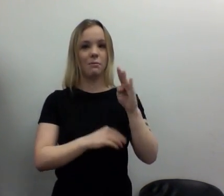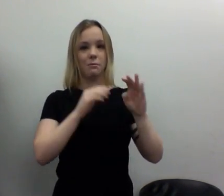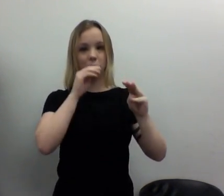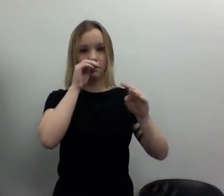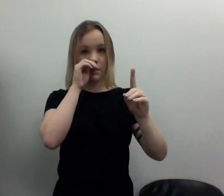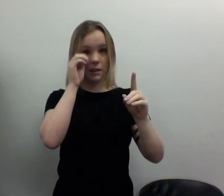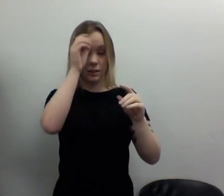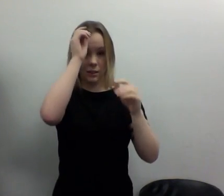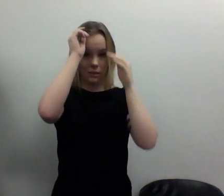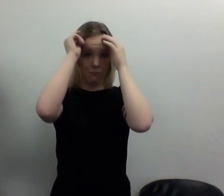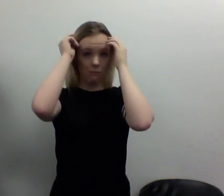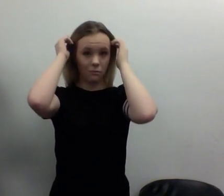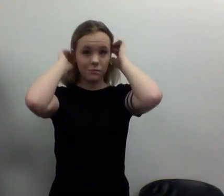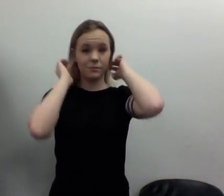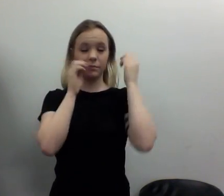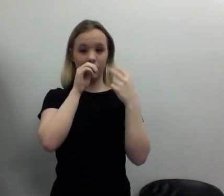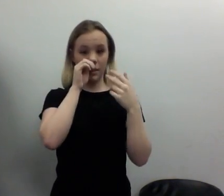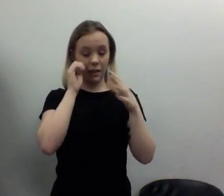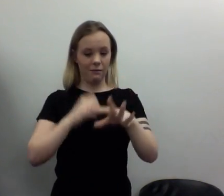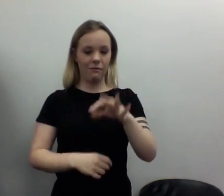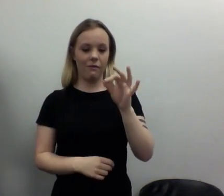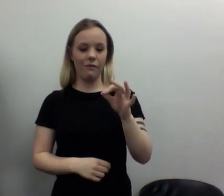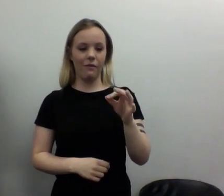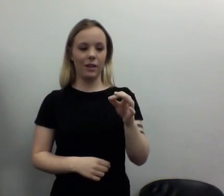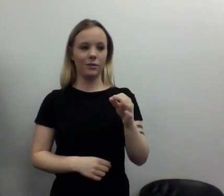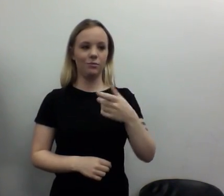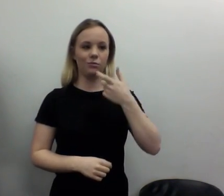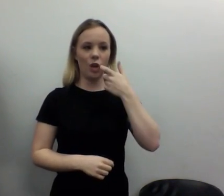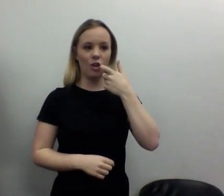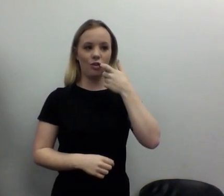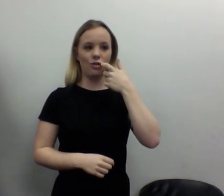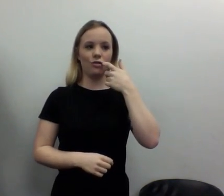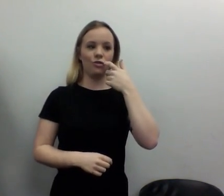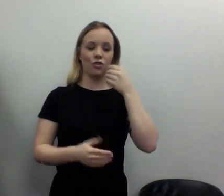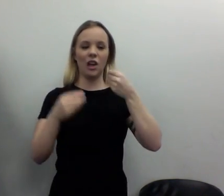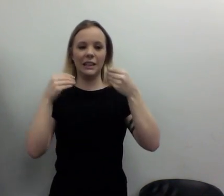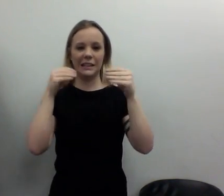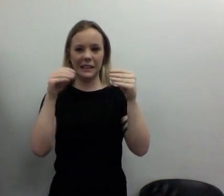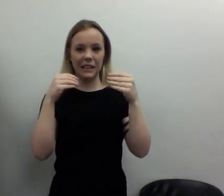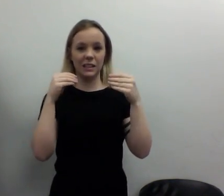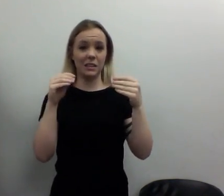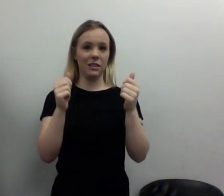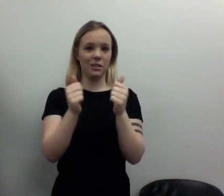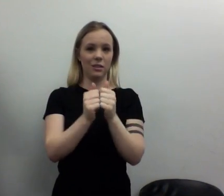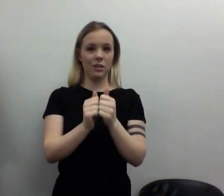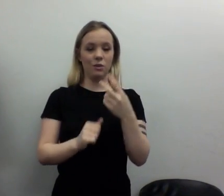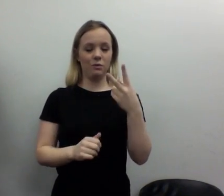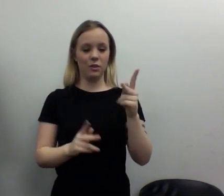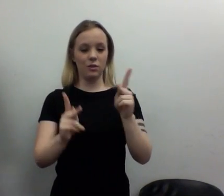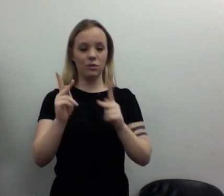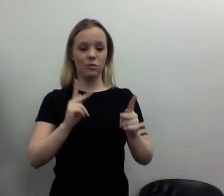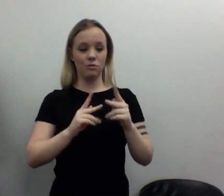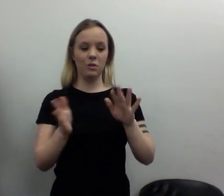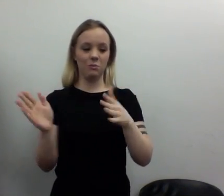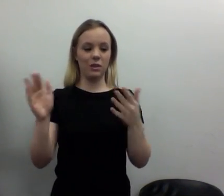his feet. He was dead. He was wearing a bulletproof vest, but had finally been shot through the head. He had been ambushed by 2 men, one of